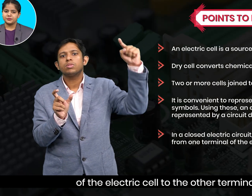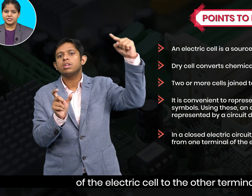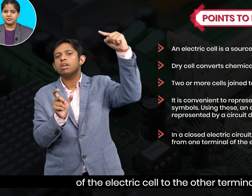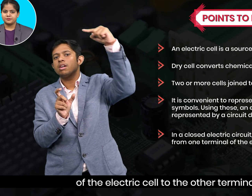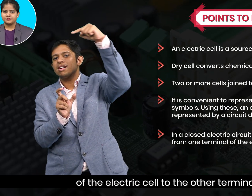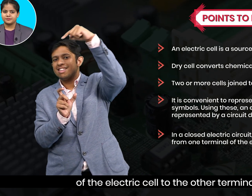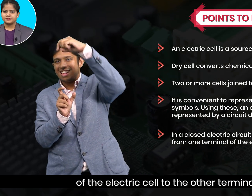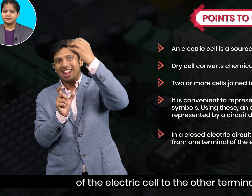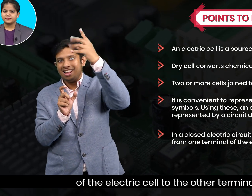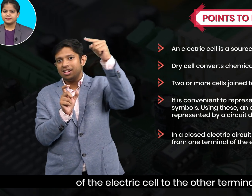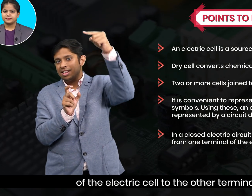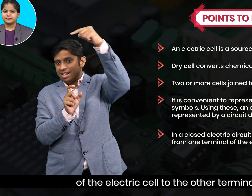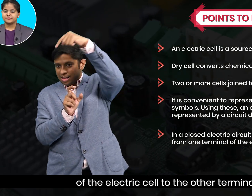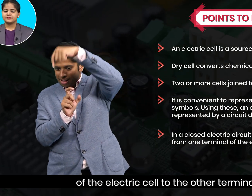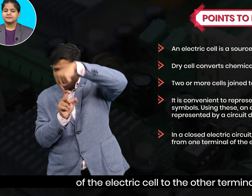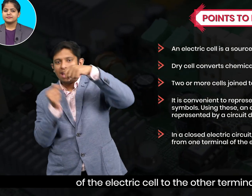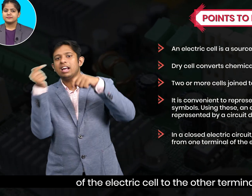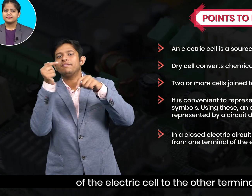other terminal.